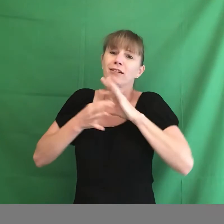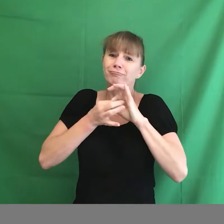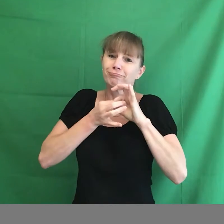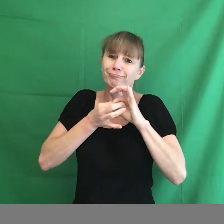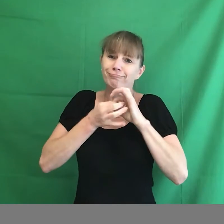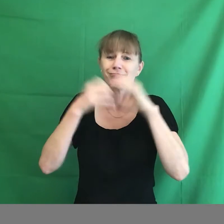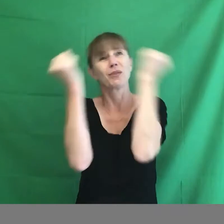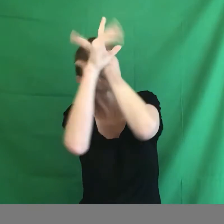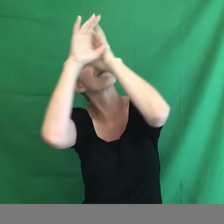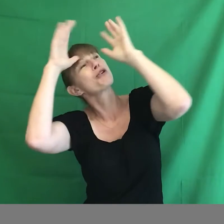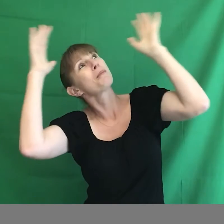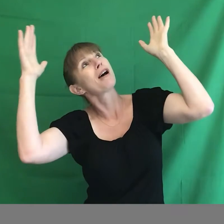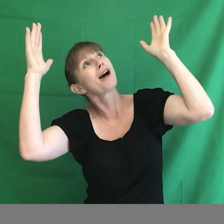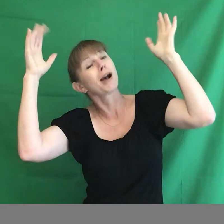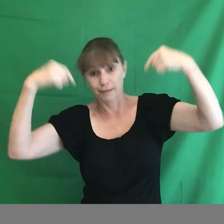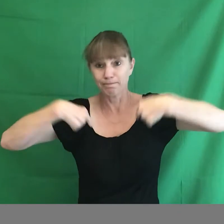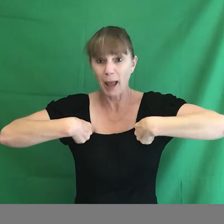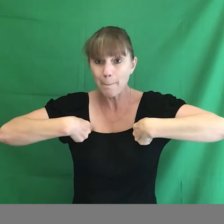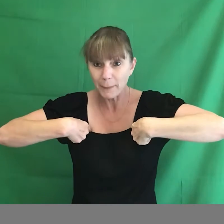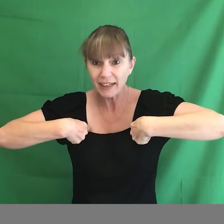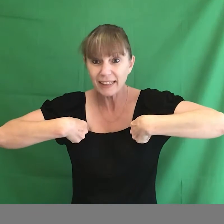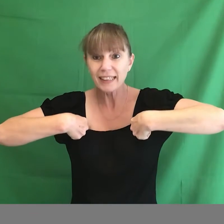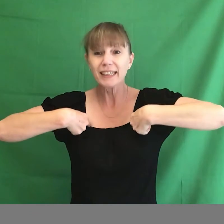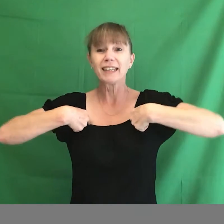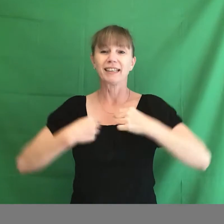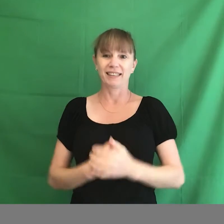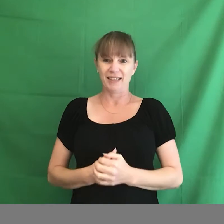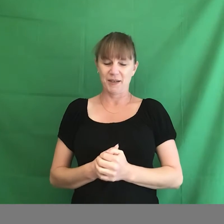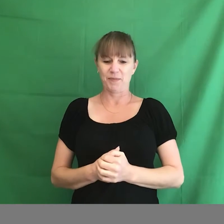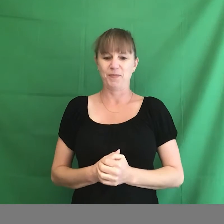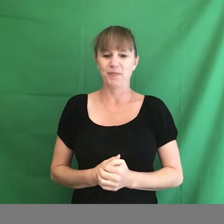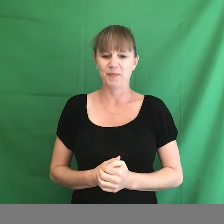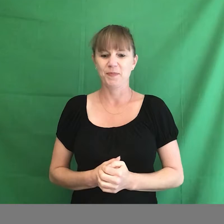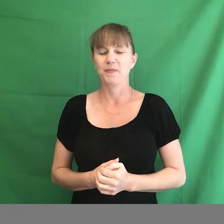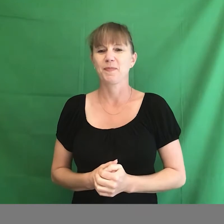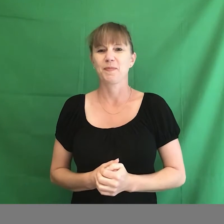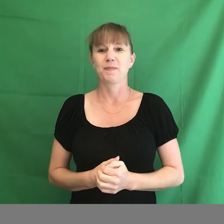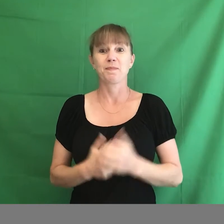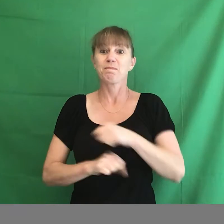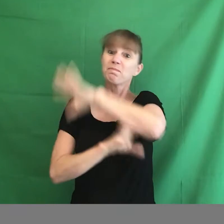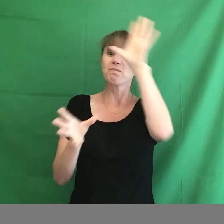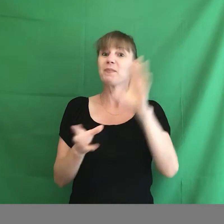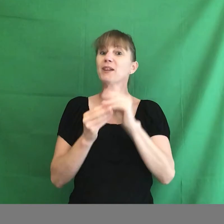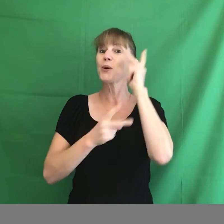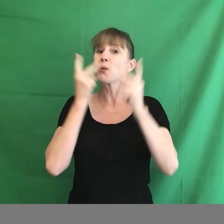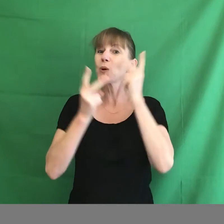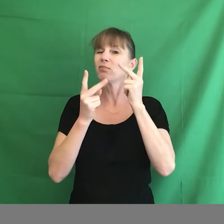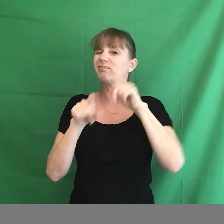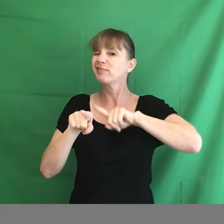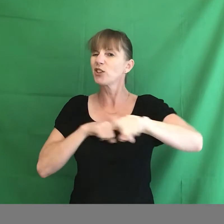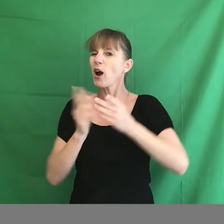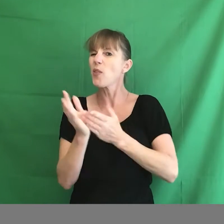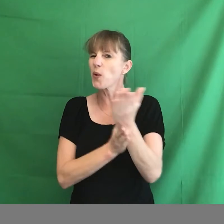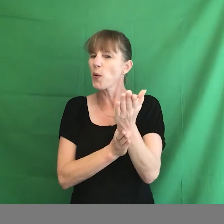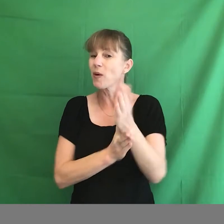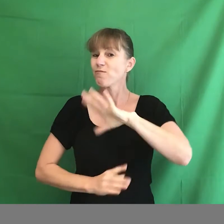the lovers, the dreamers and me. And that's the whole song. Let's give it a little